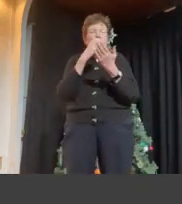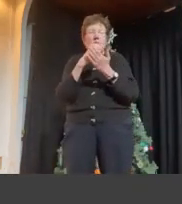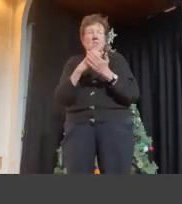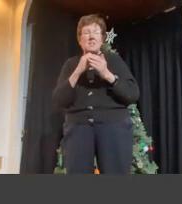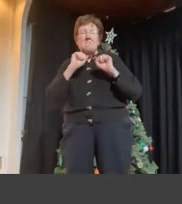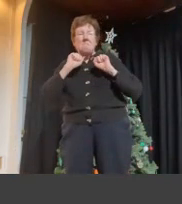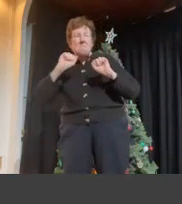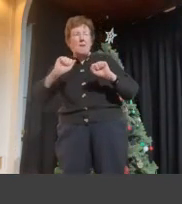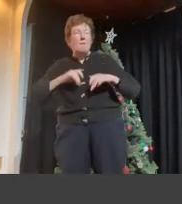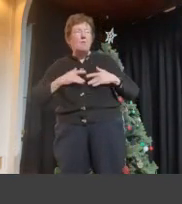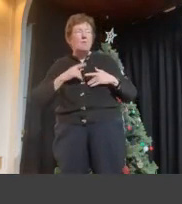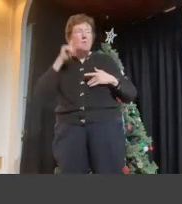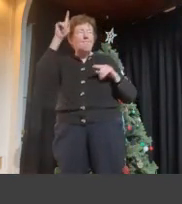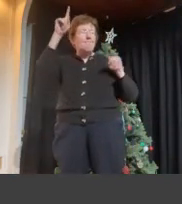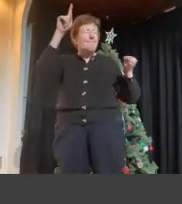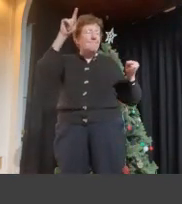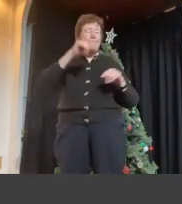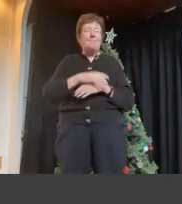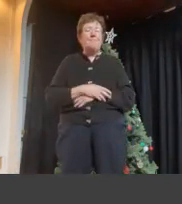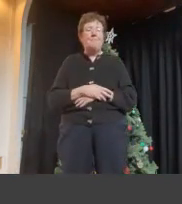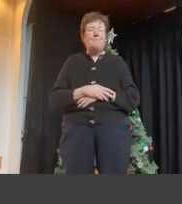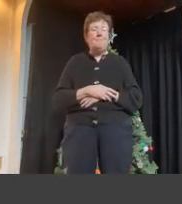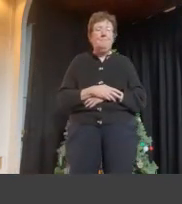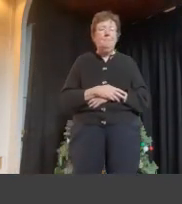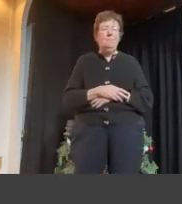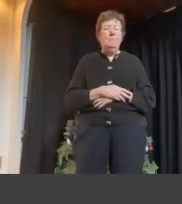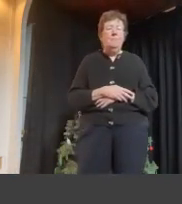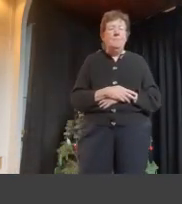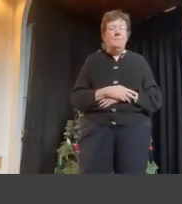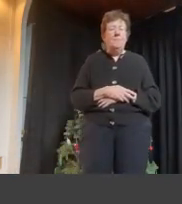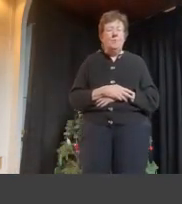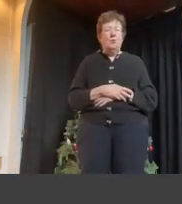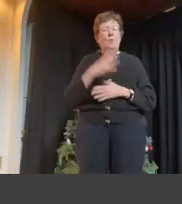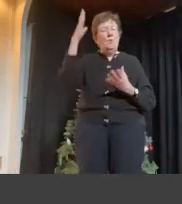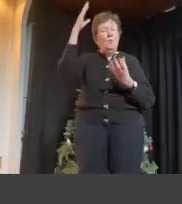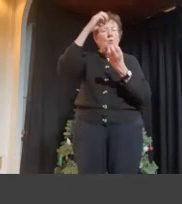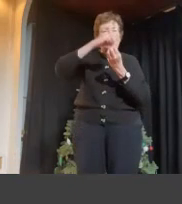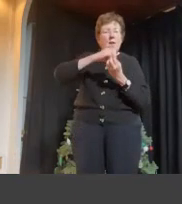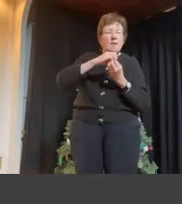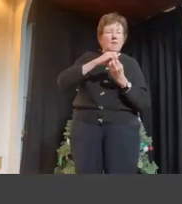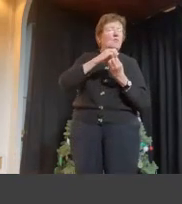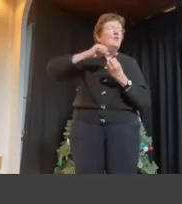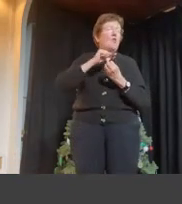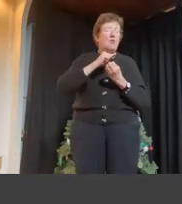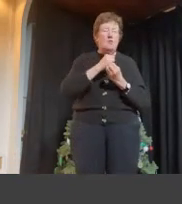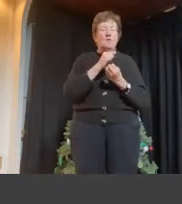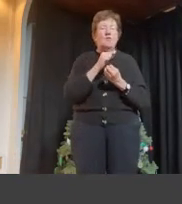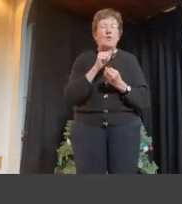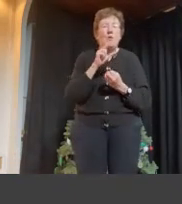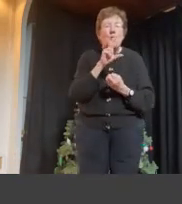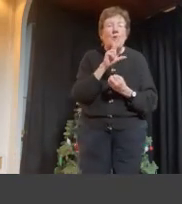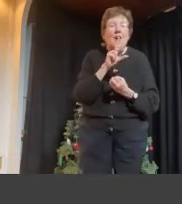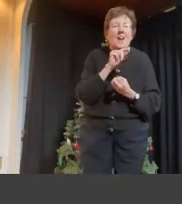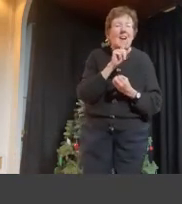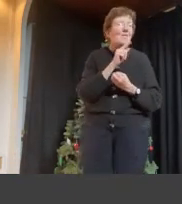And from voluntary groups as well, third sector organisations, we were interested in what their views were both in Scotland and in Wales. So you can see the